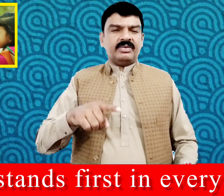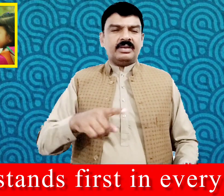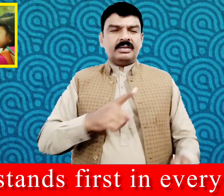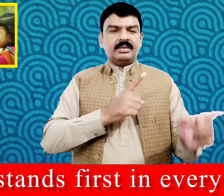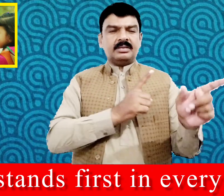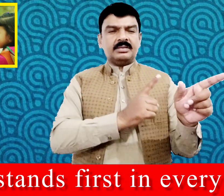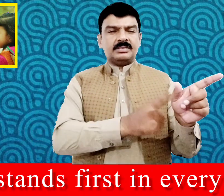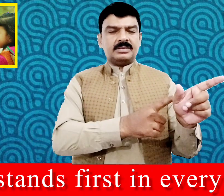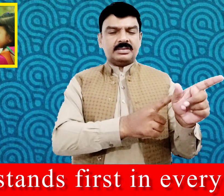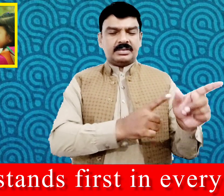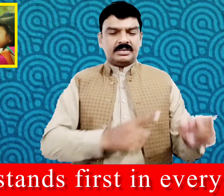every year.